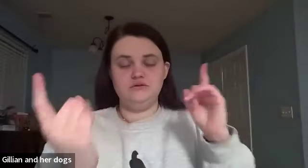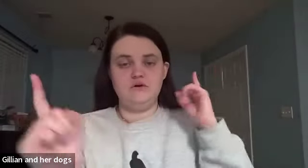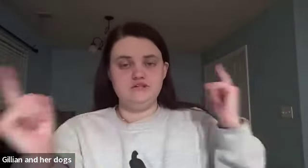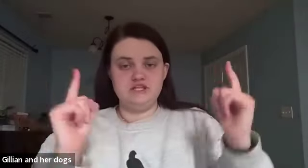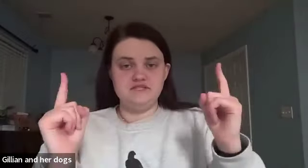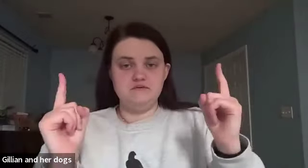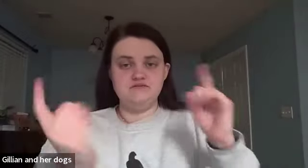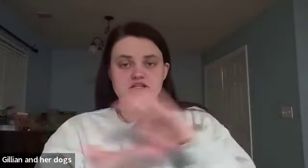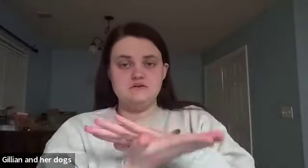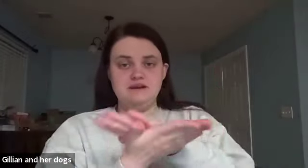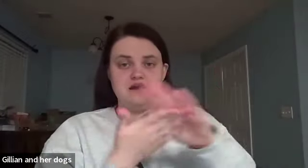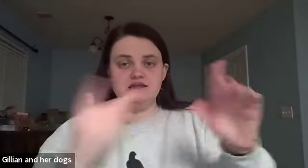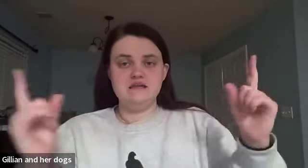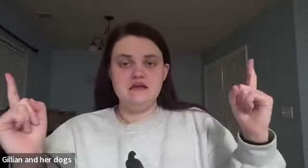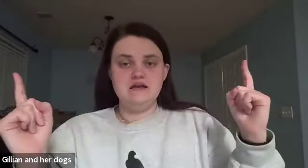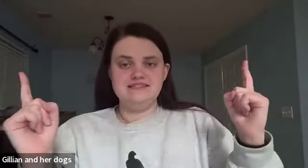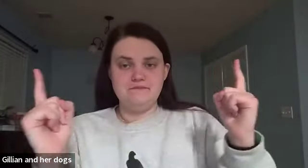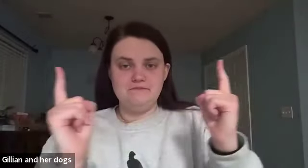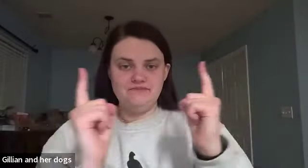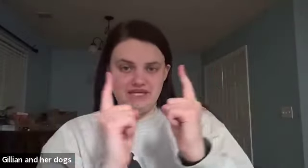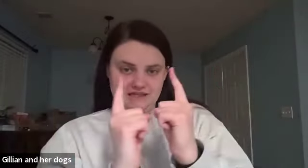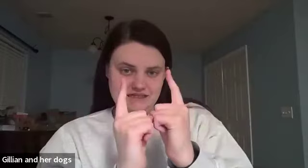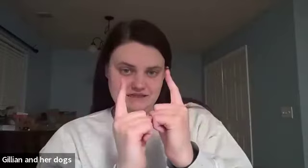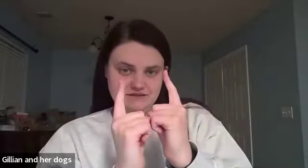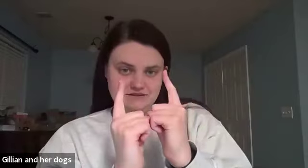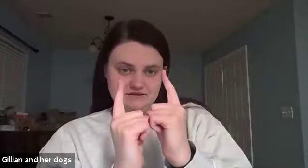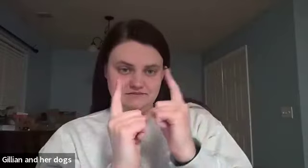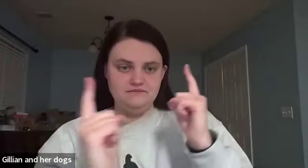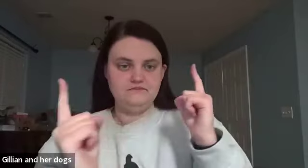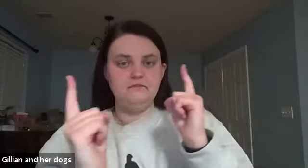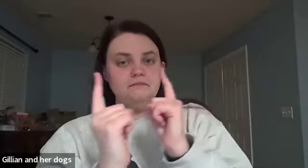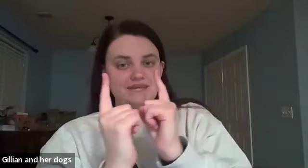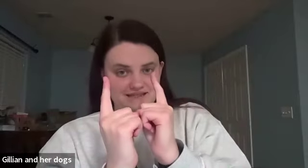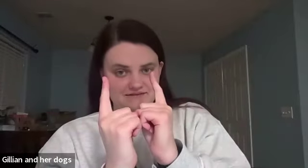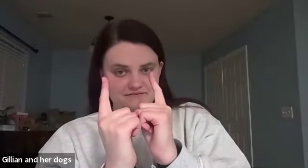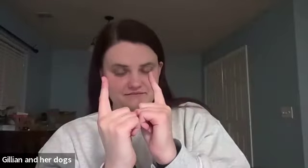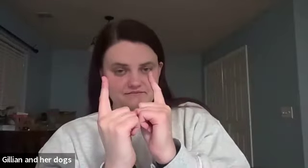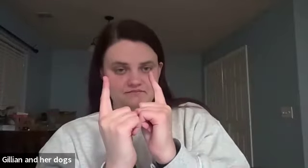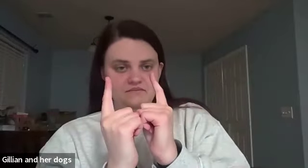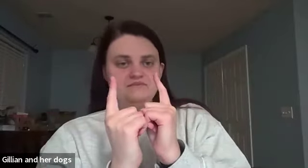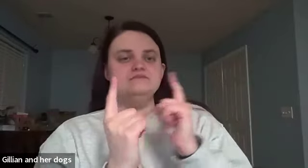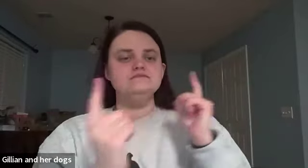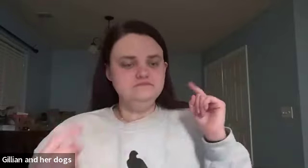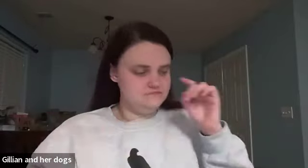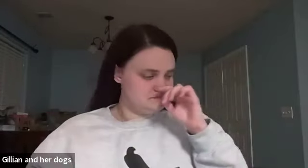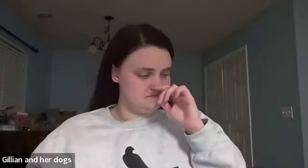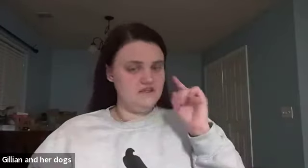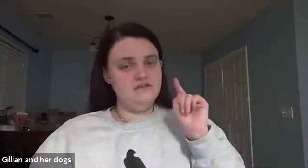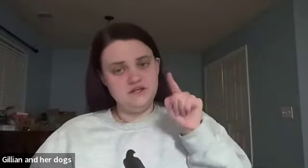to. I'll just have it sideways for this. So nice to meet. Meet. And then you